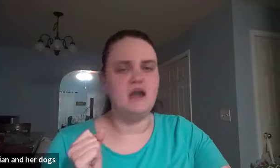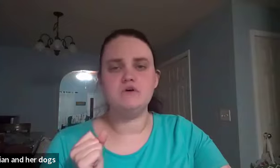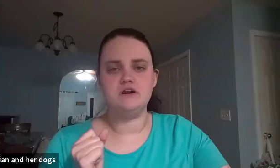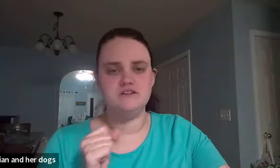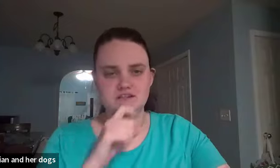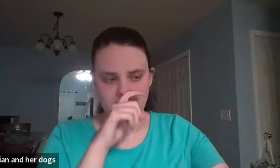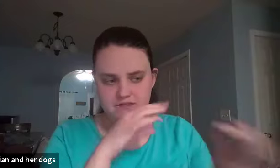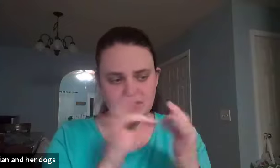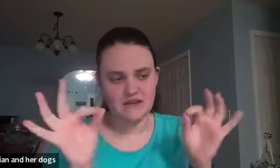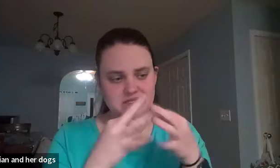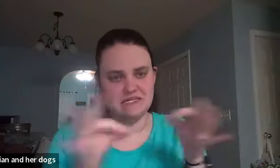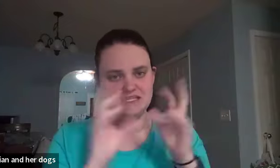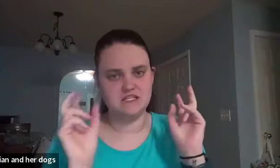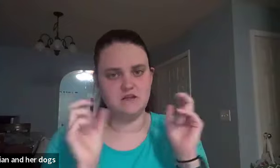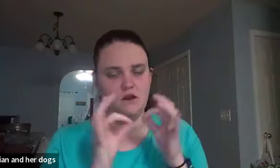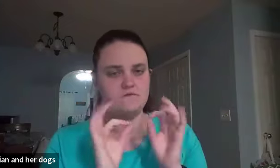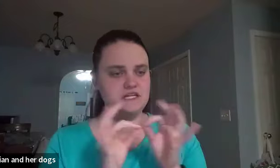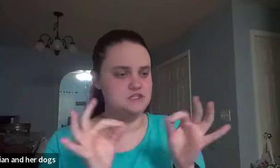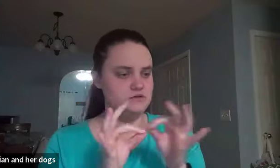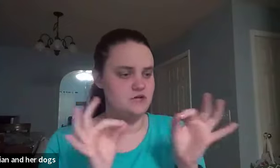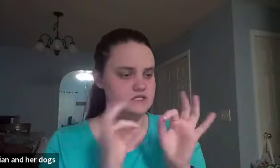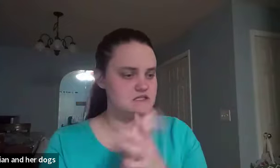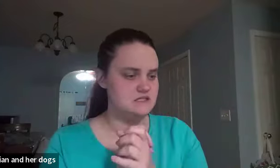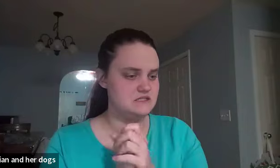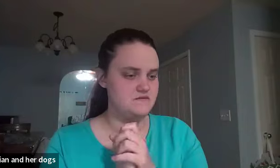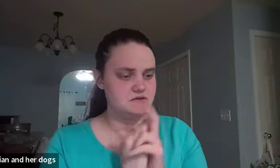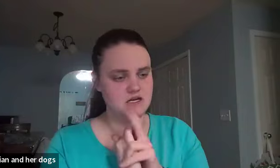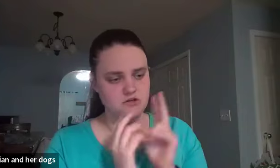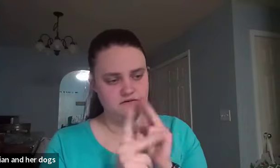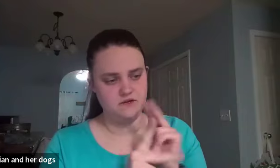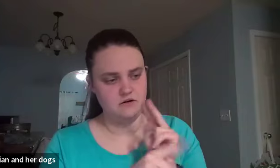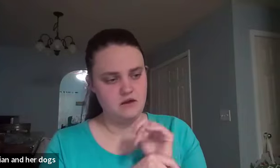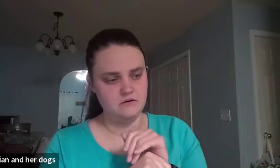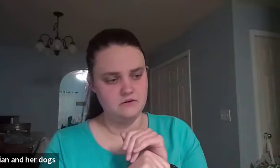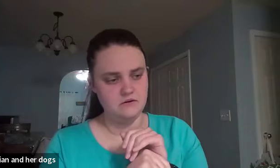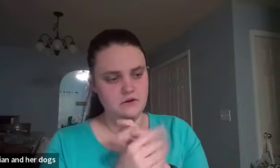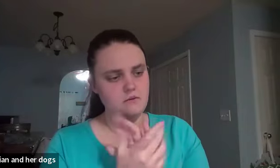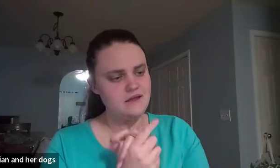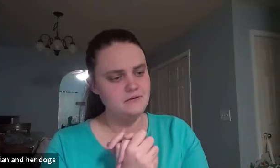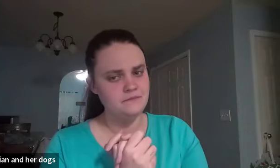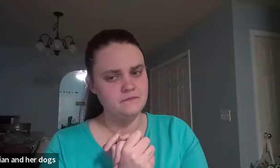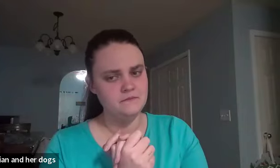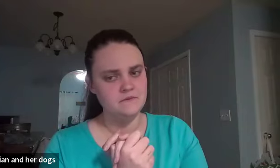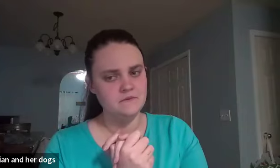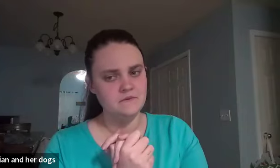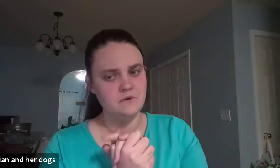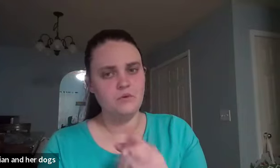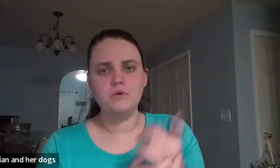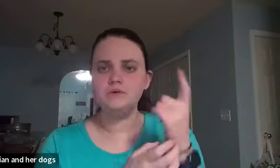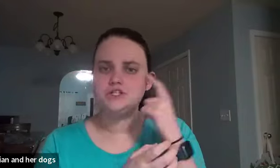yeah, we're gonna do that. Sorry, I was looking at the sentences, the like conversational phrases and stuff, and I was kind of trying to figure out, well, what would